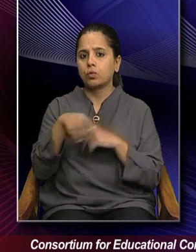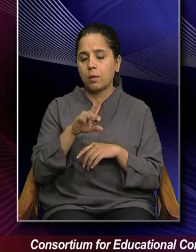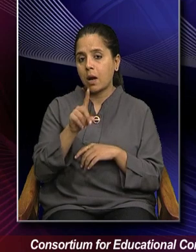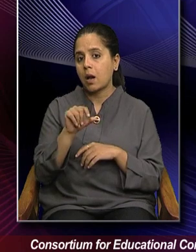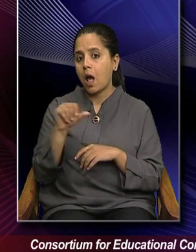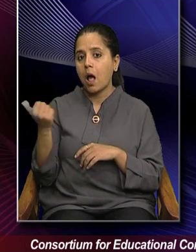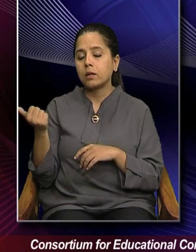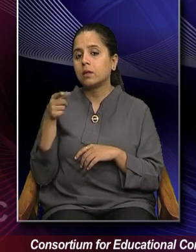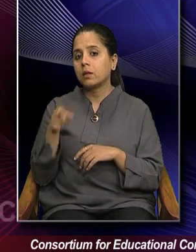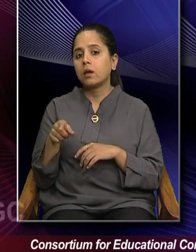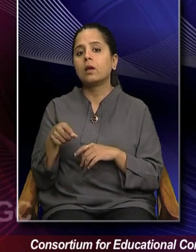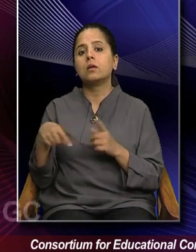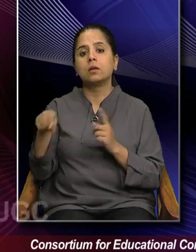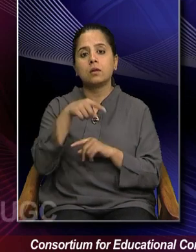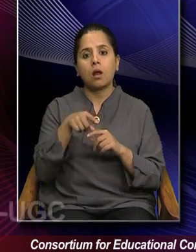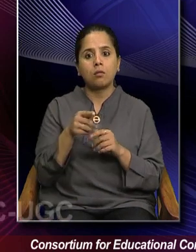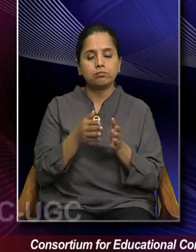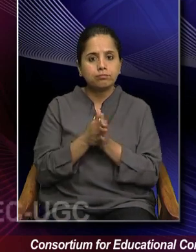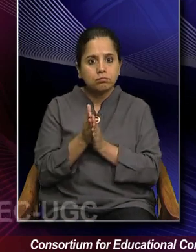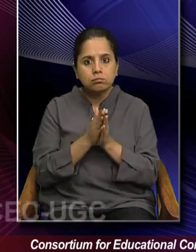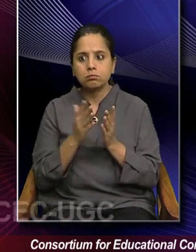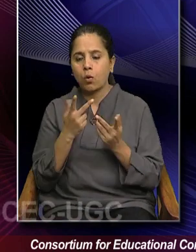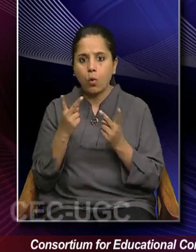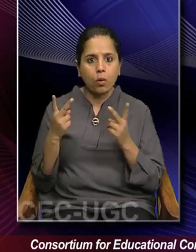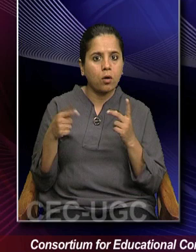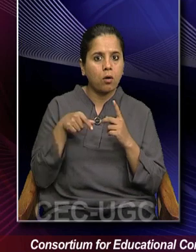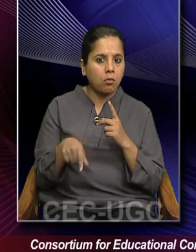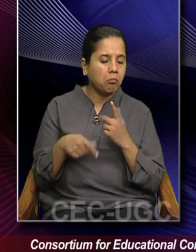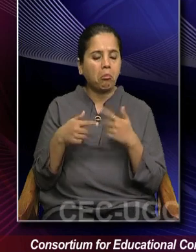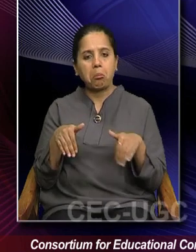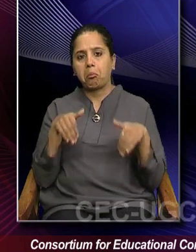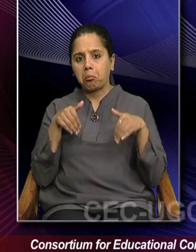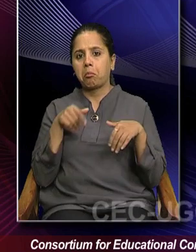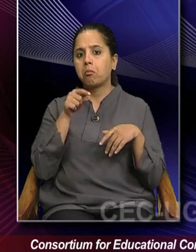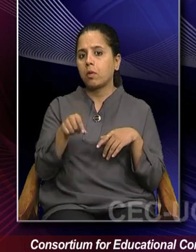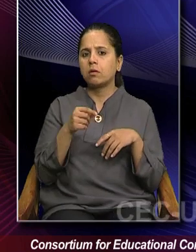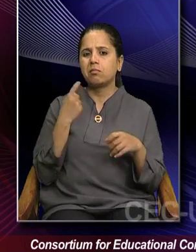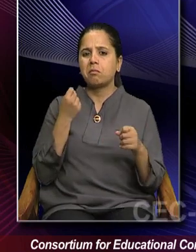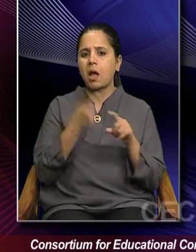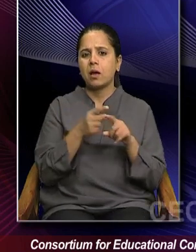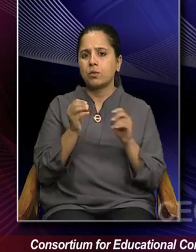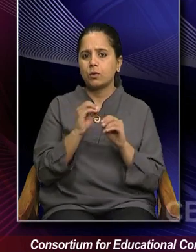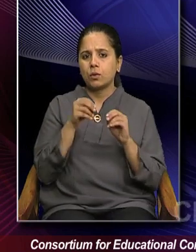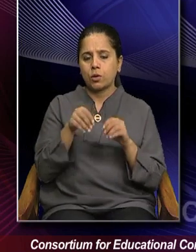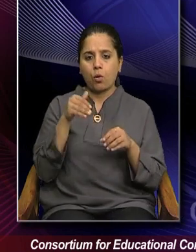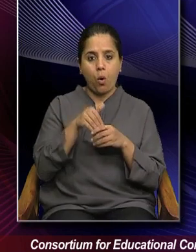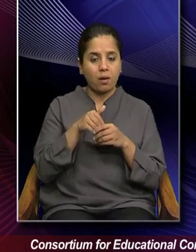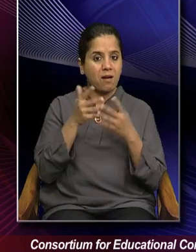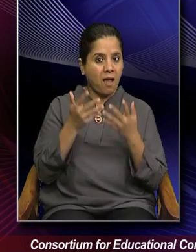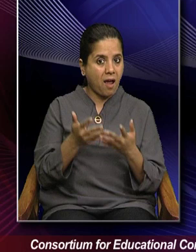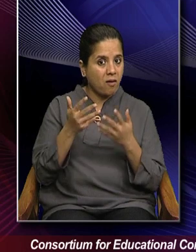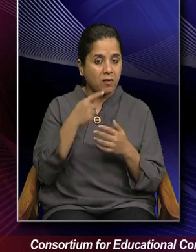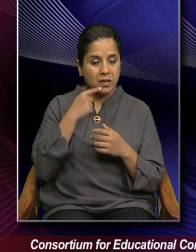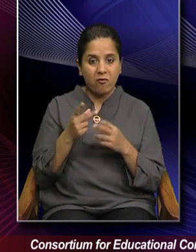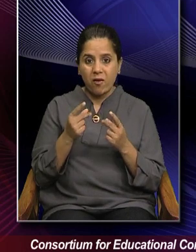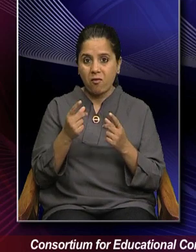others remain very passive. Not suitable for content heavy,